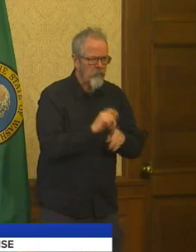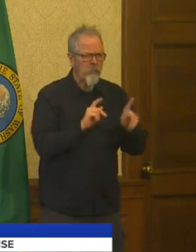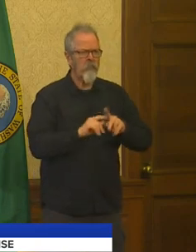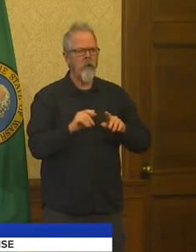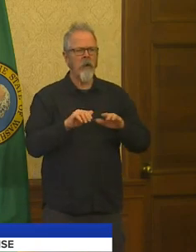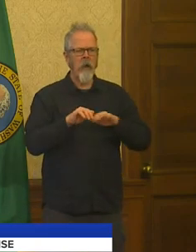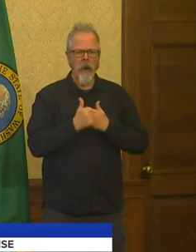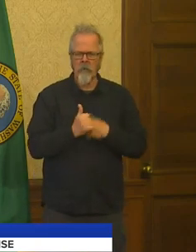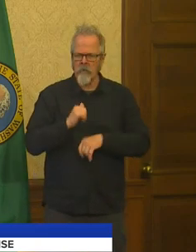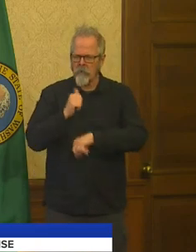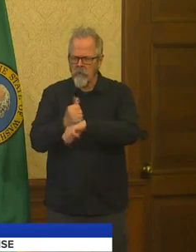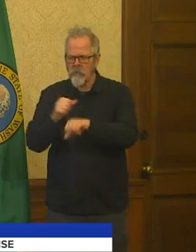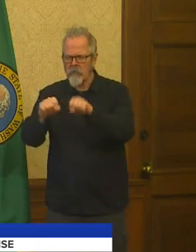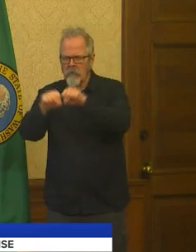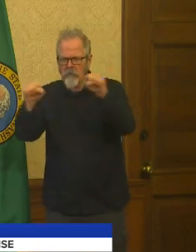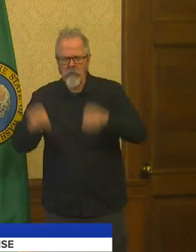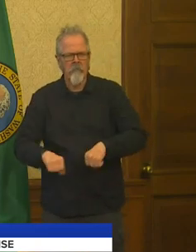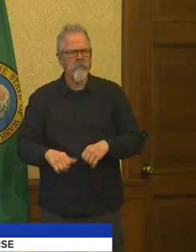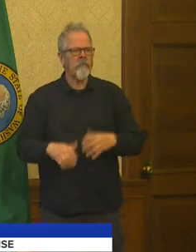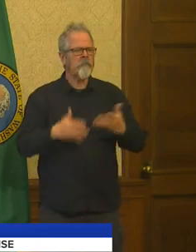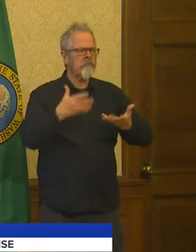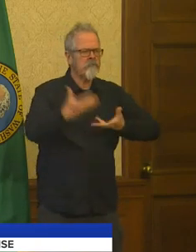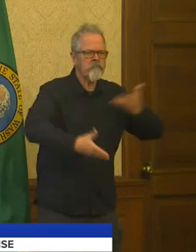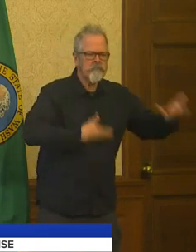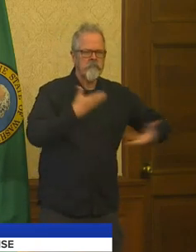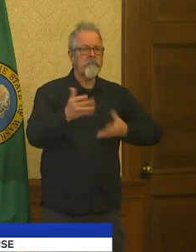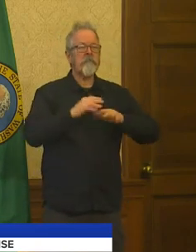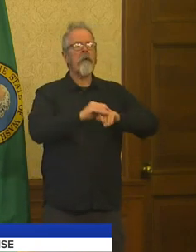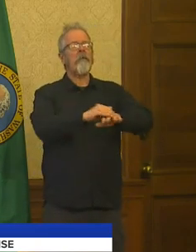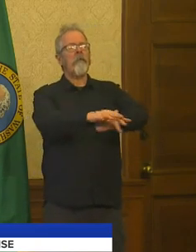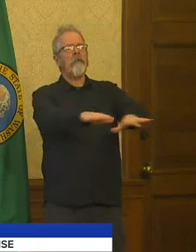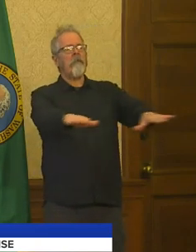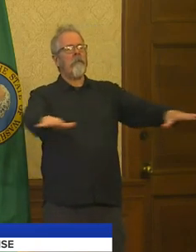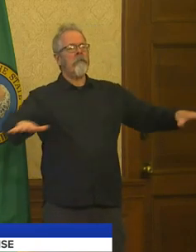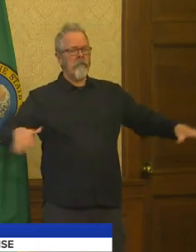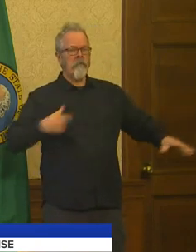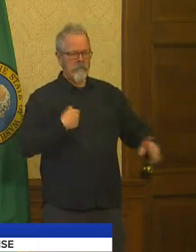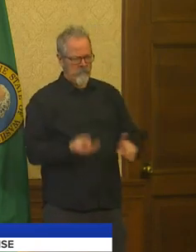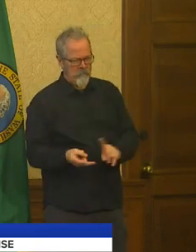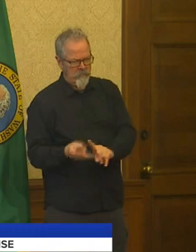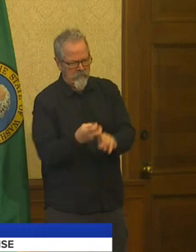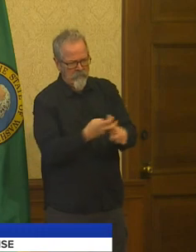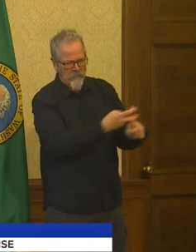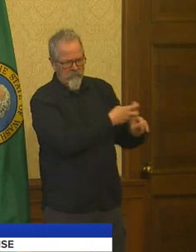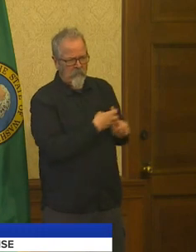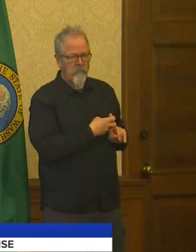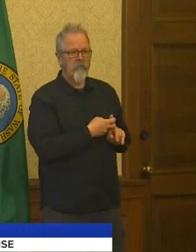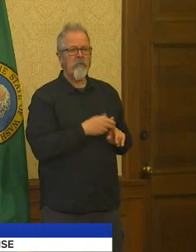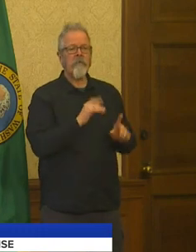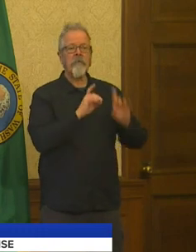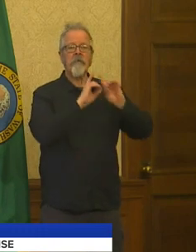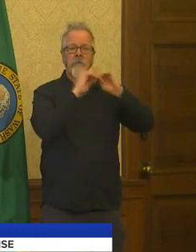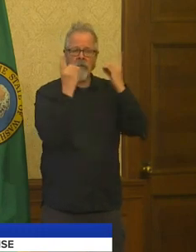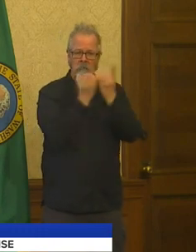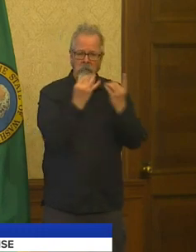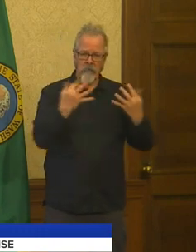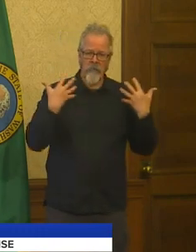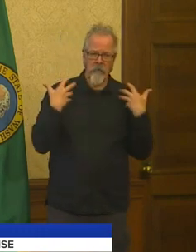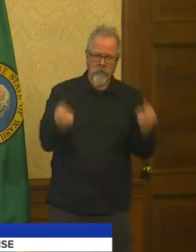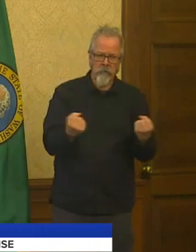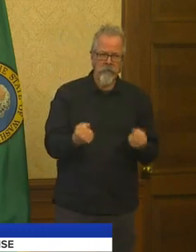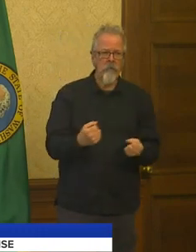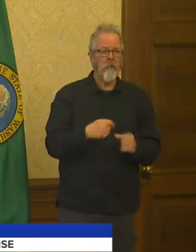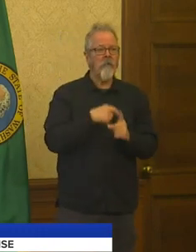and our plan is to try to recruit another 200. So those numbers together with local health will